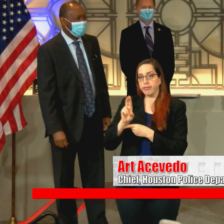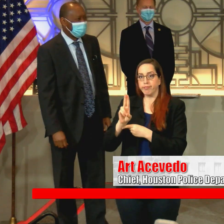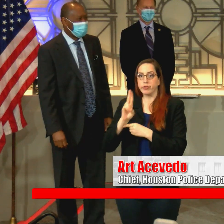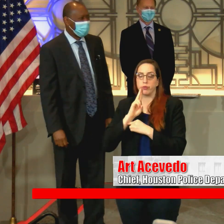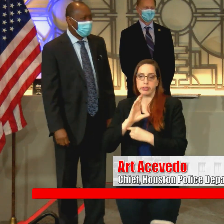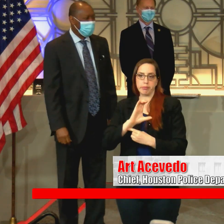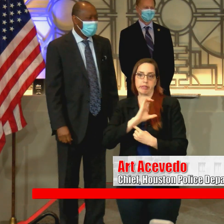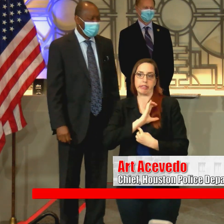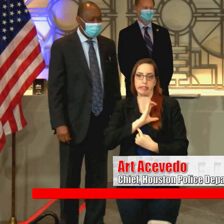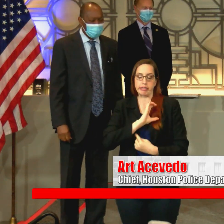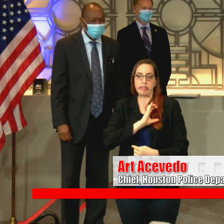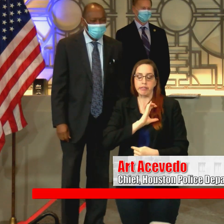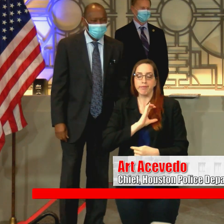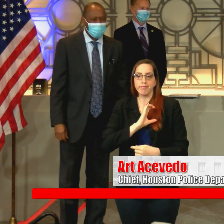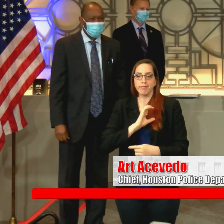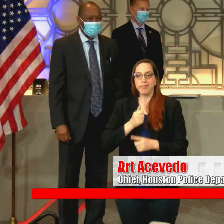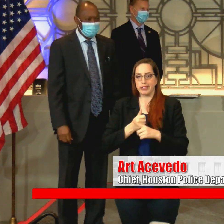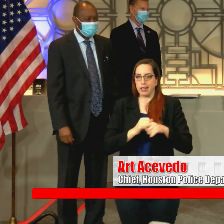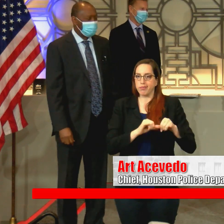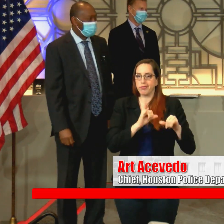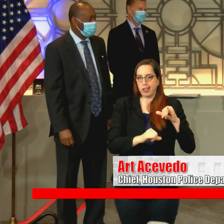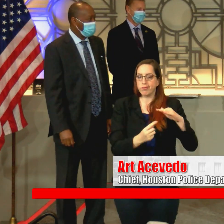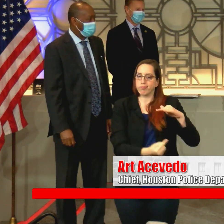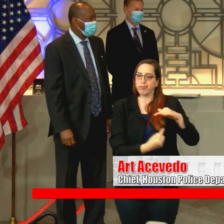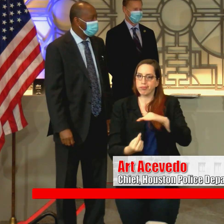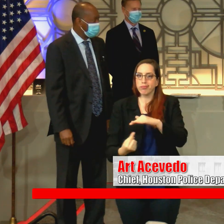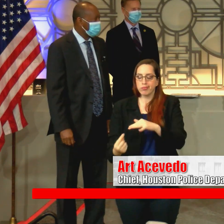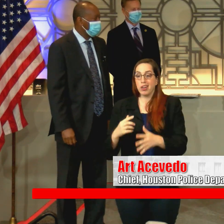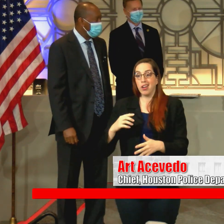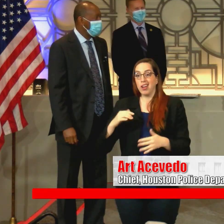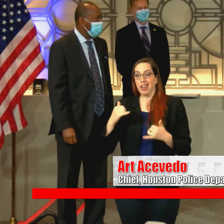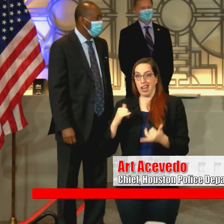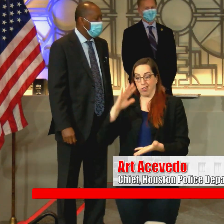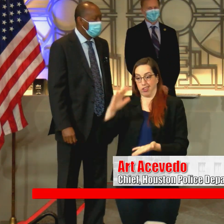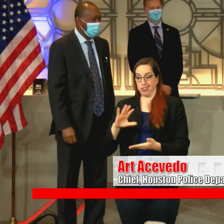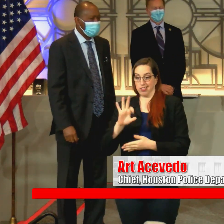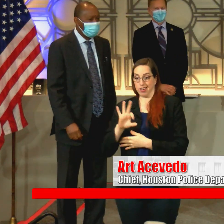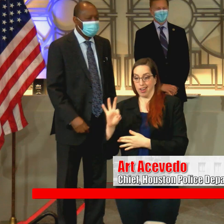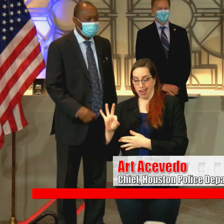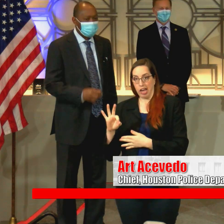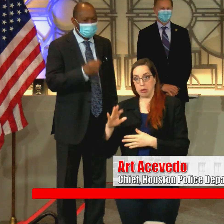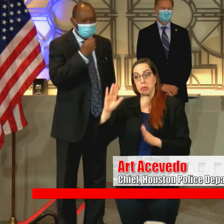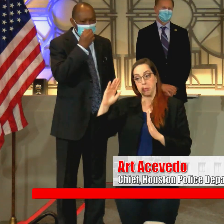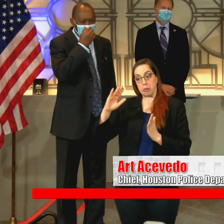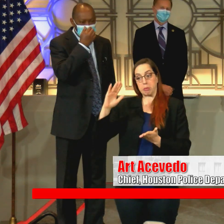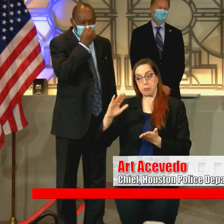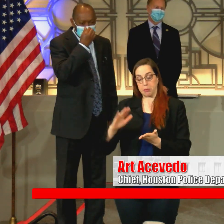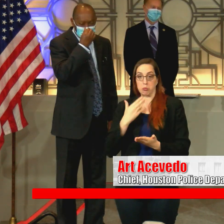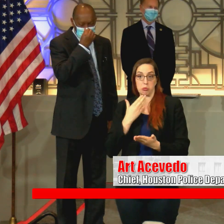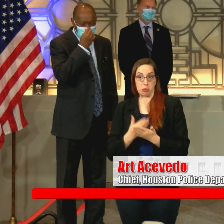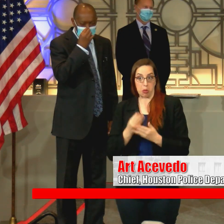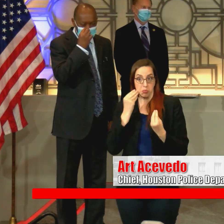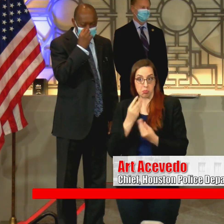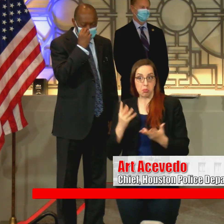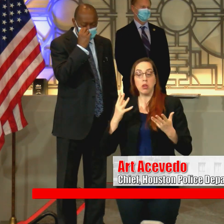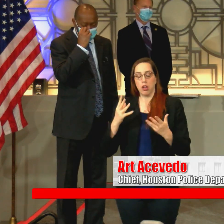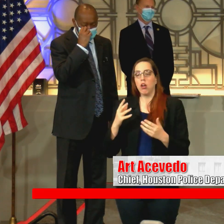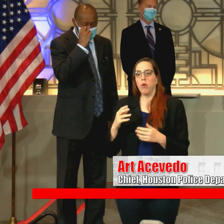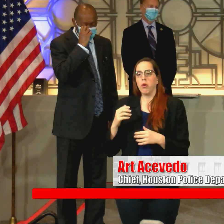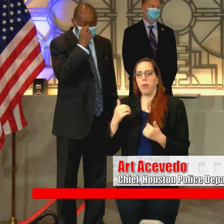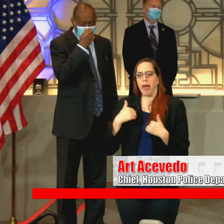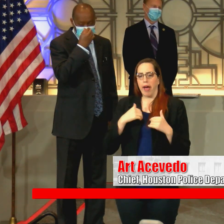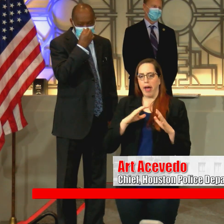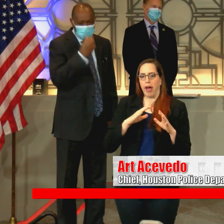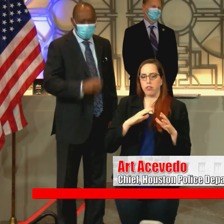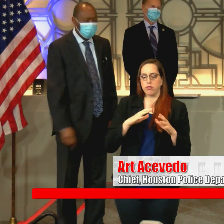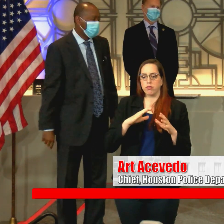police members that are quarantined. We're down to 99, which is good news. We keep trending downward. Classified sworn officers and